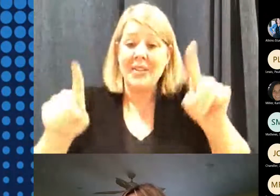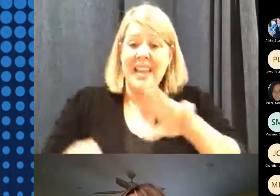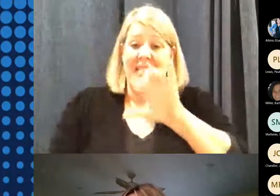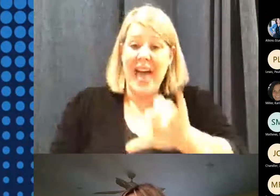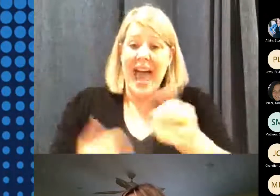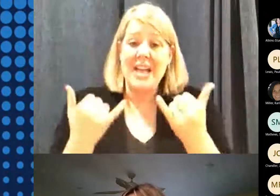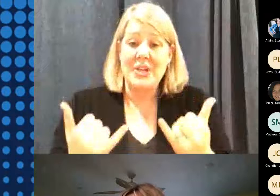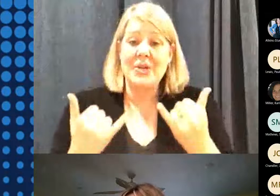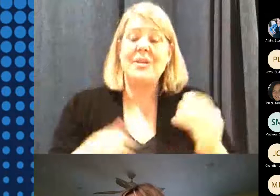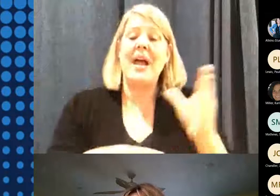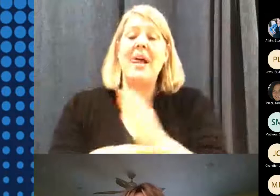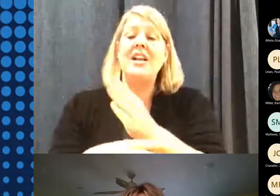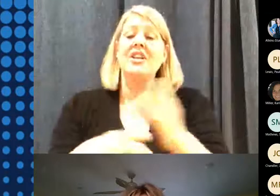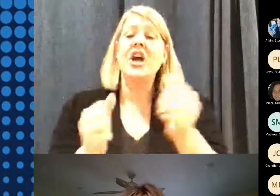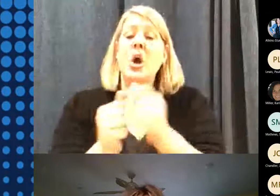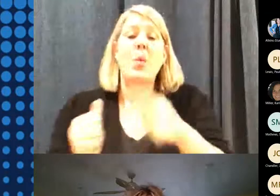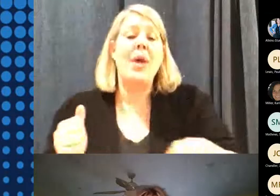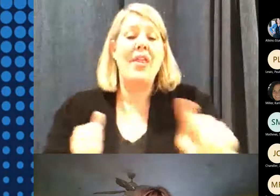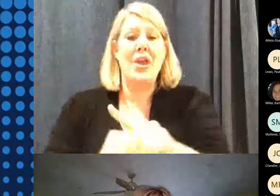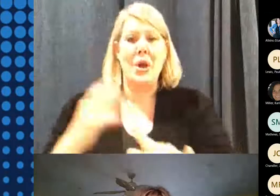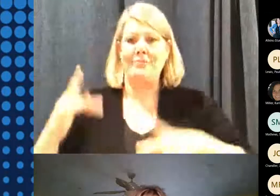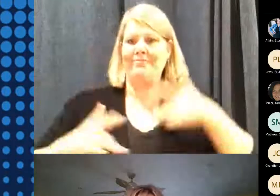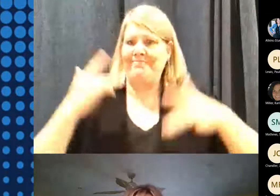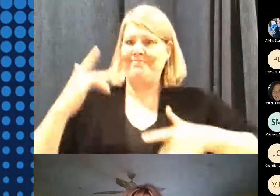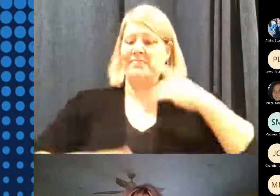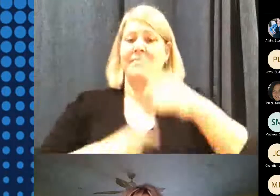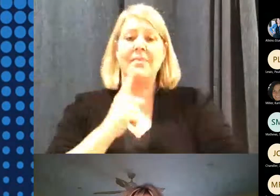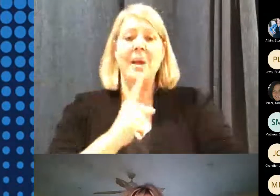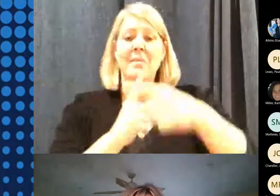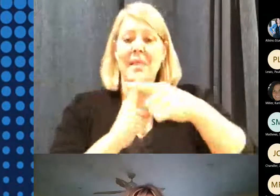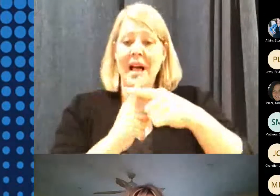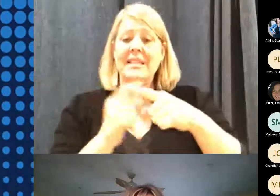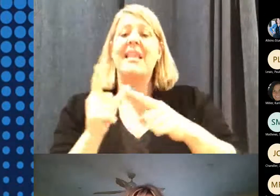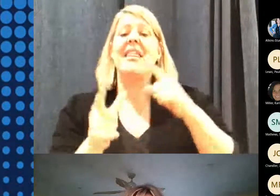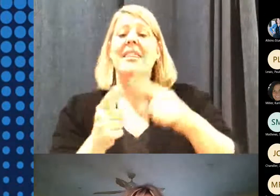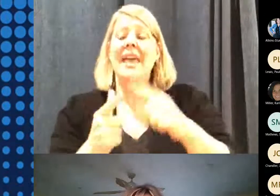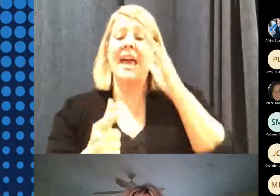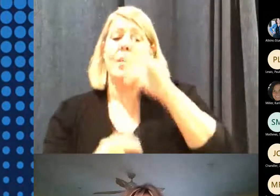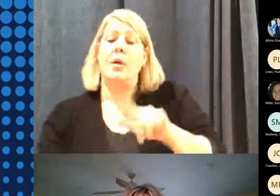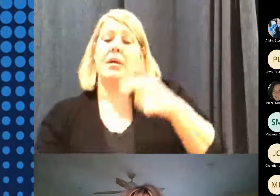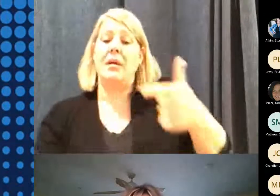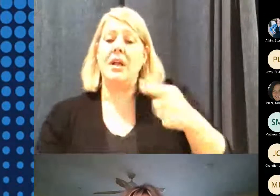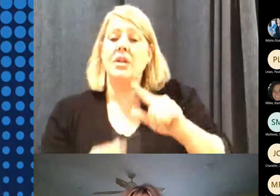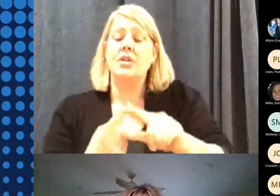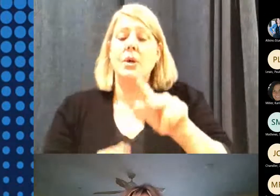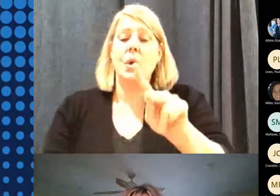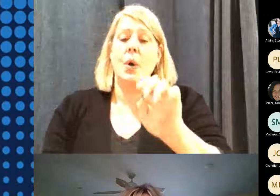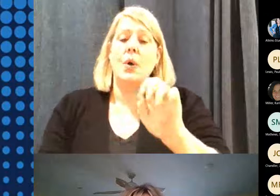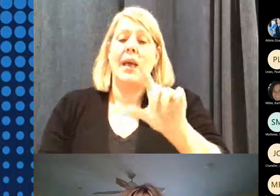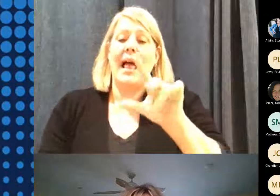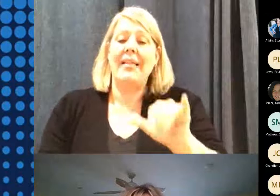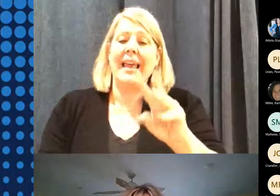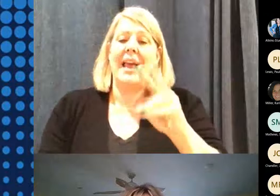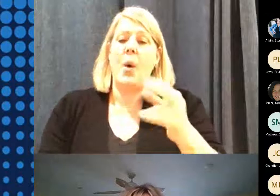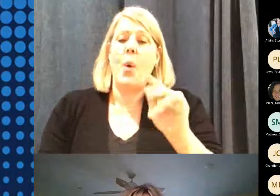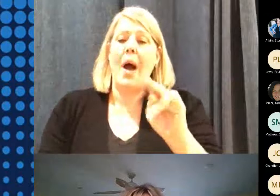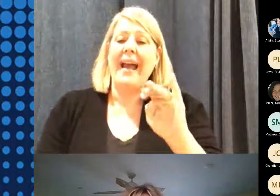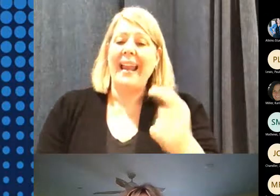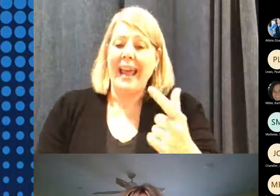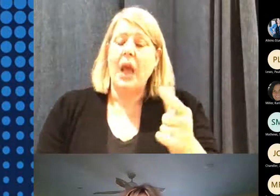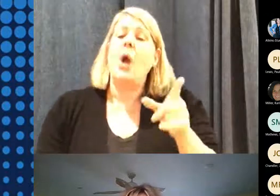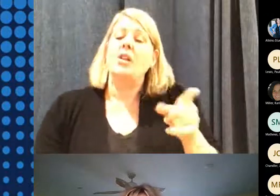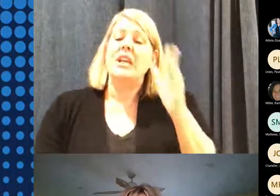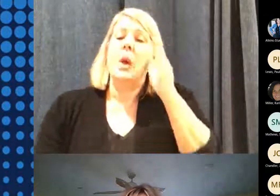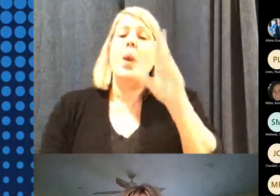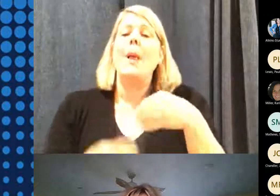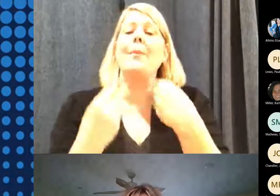with you. We're very excited. And then we're going to turn it over to Kelly Whiting, who's going to provide a brief demonstration for us.